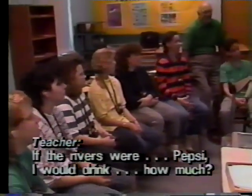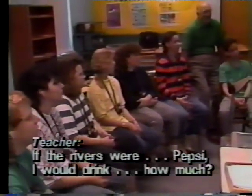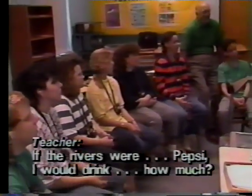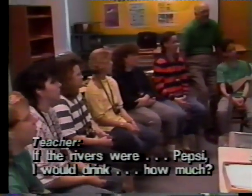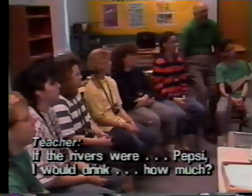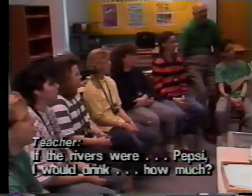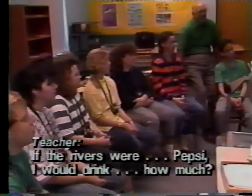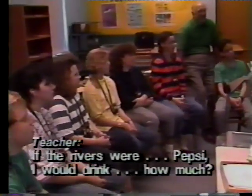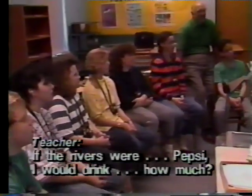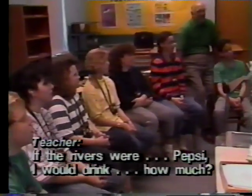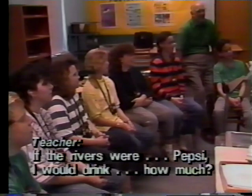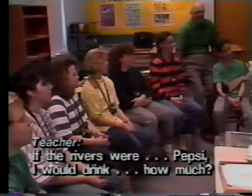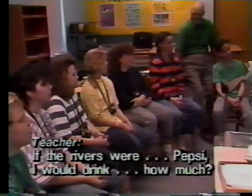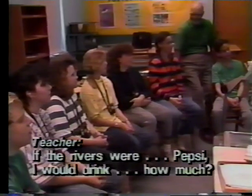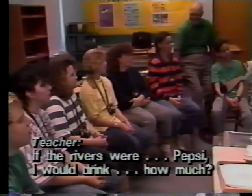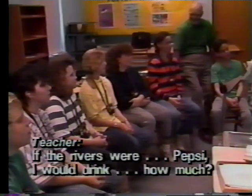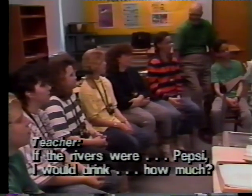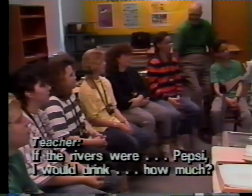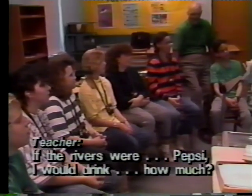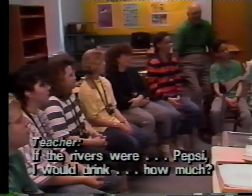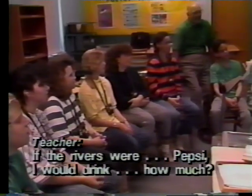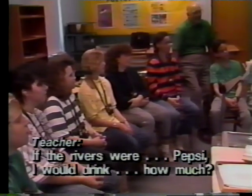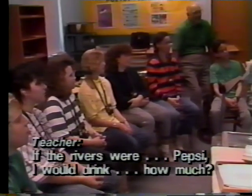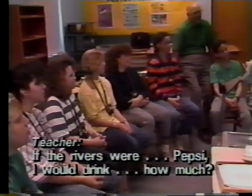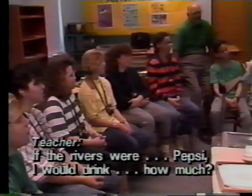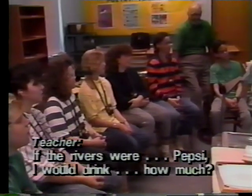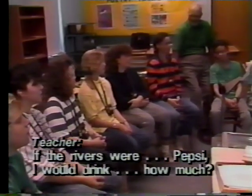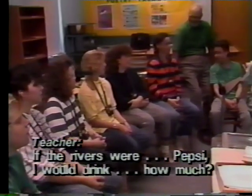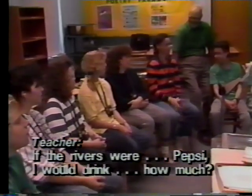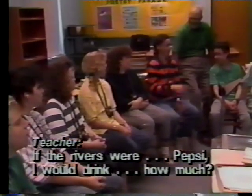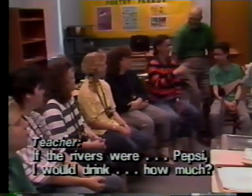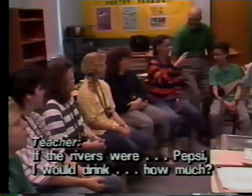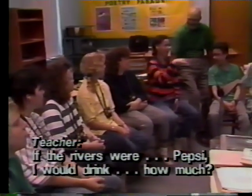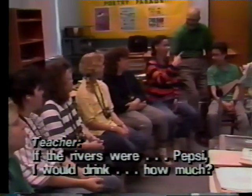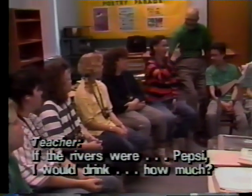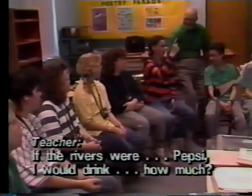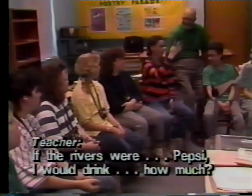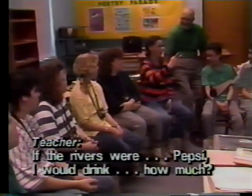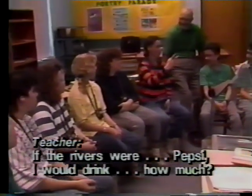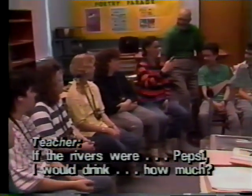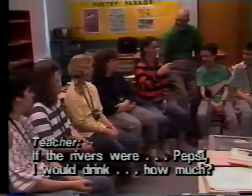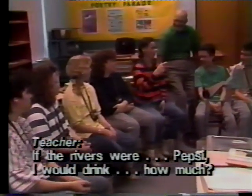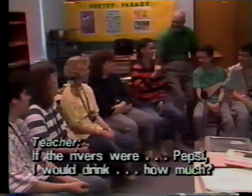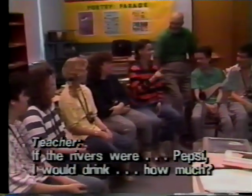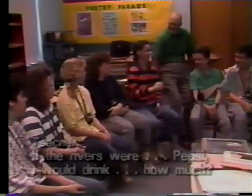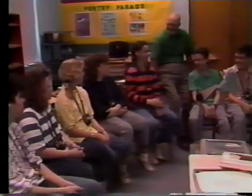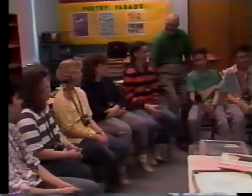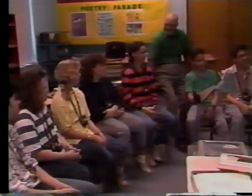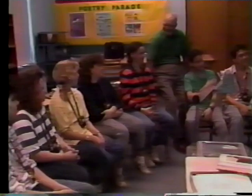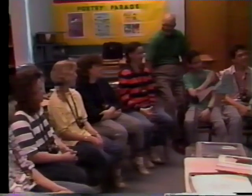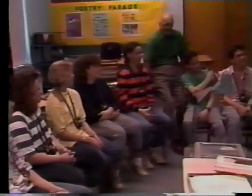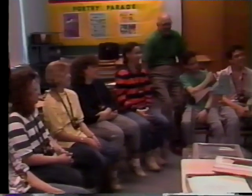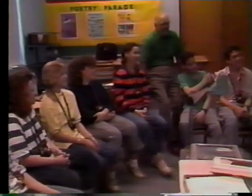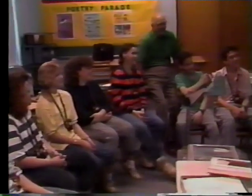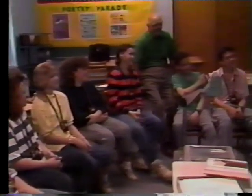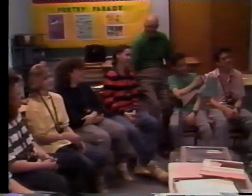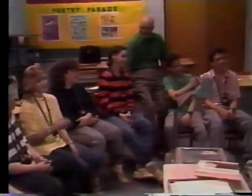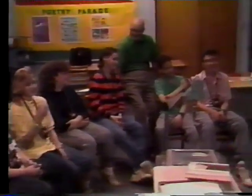Pepsi, I would drink how much? A quarter gallon. A quarter gallon.